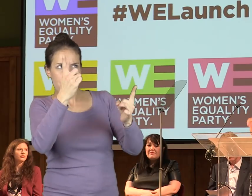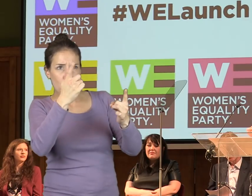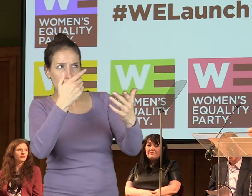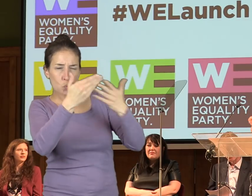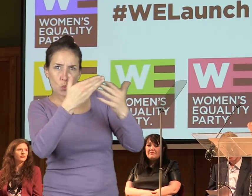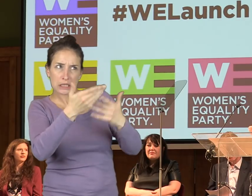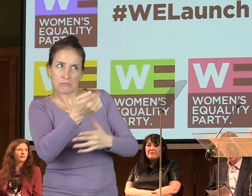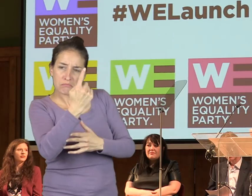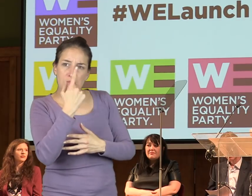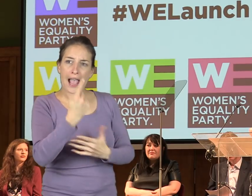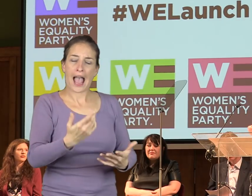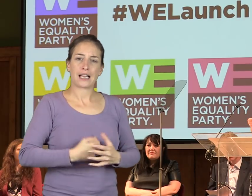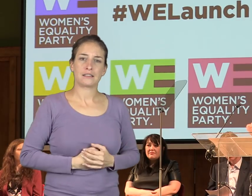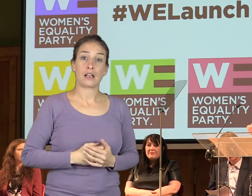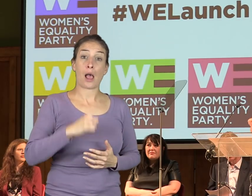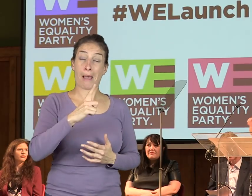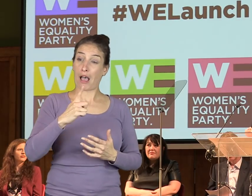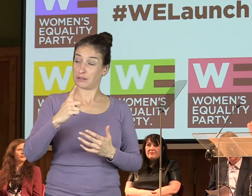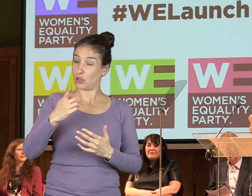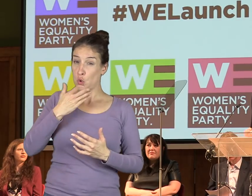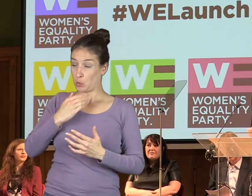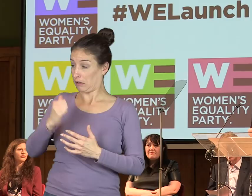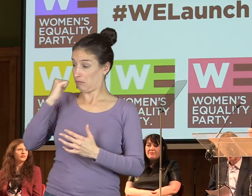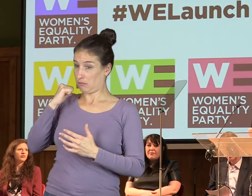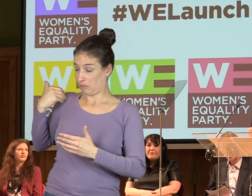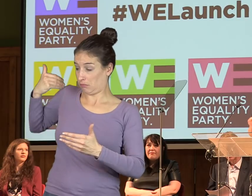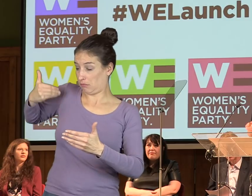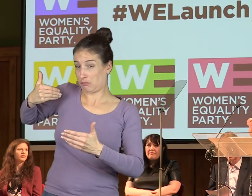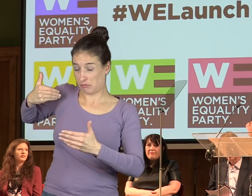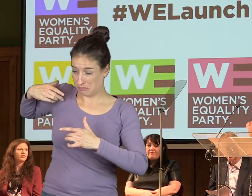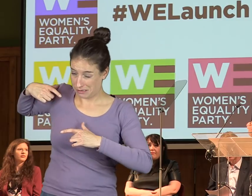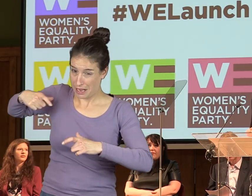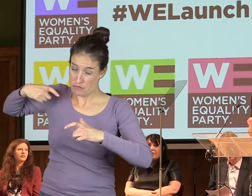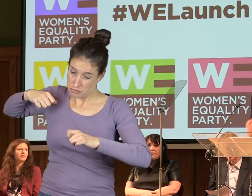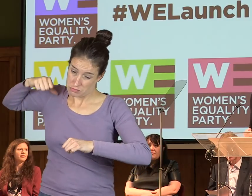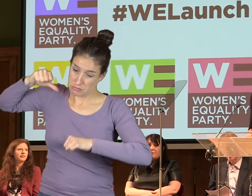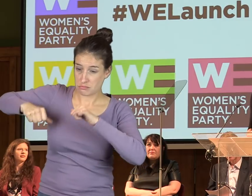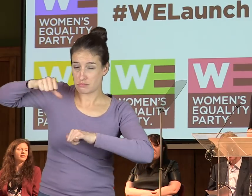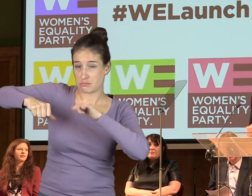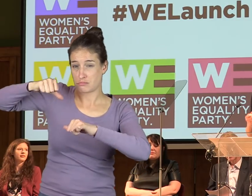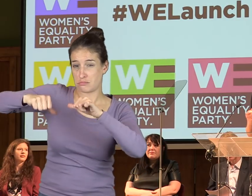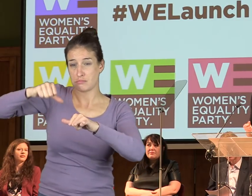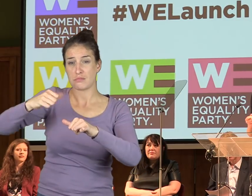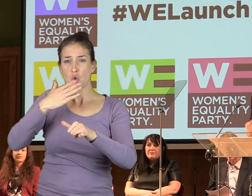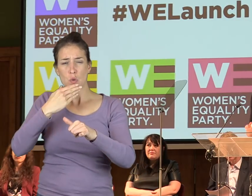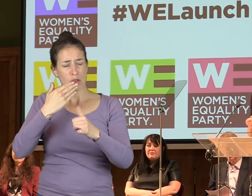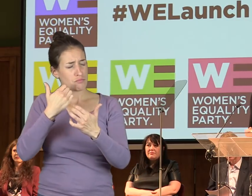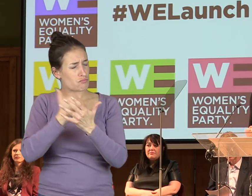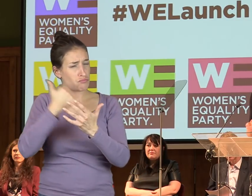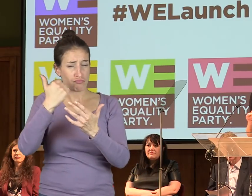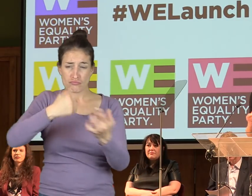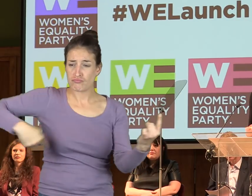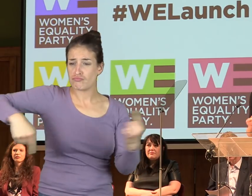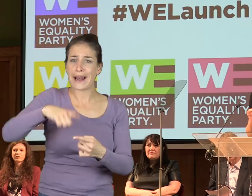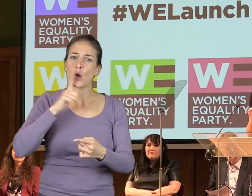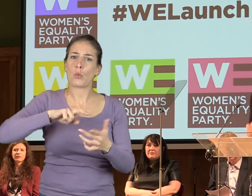instead of adopting the recommendations made by today's brilliant women's organisations, of which there are many, British